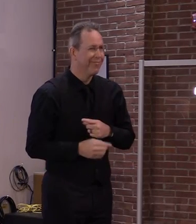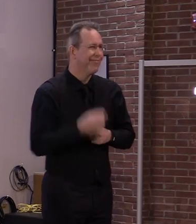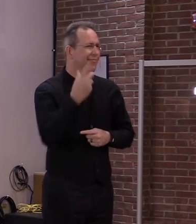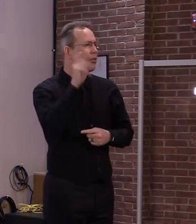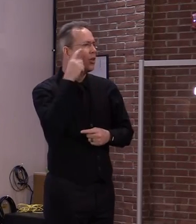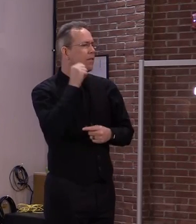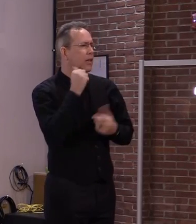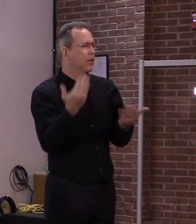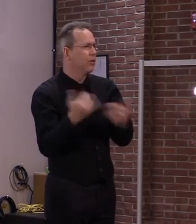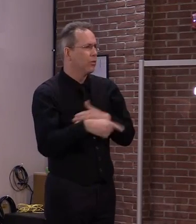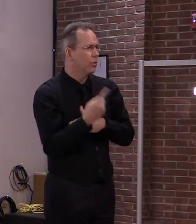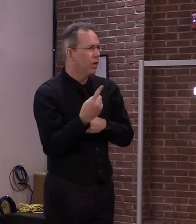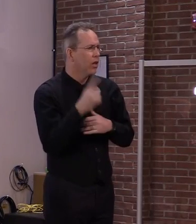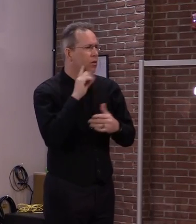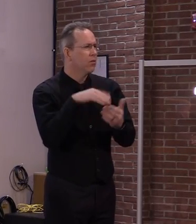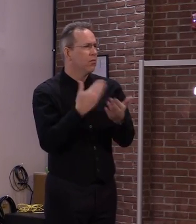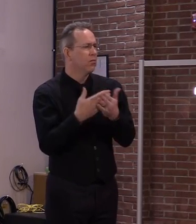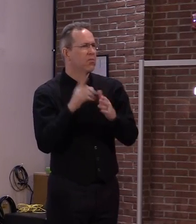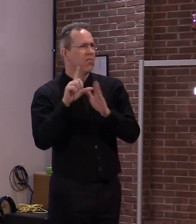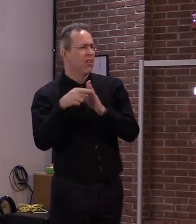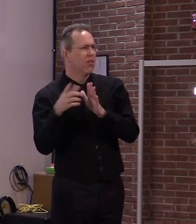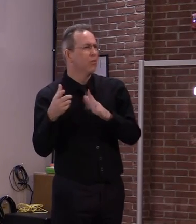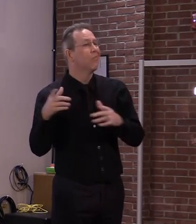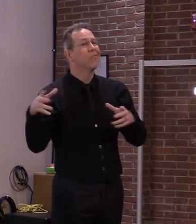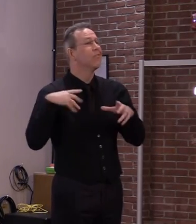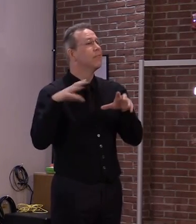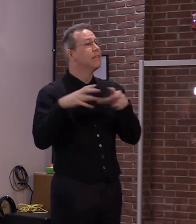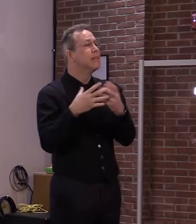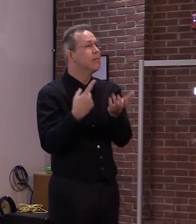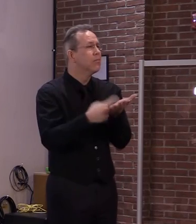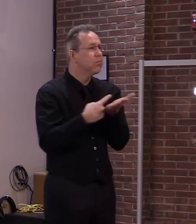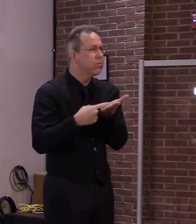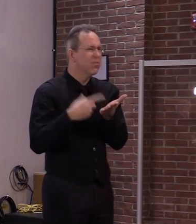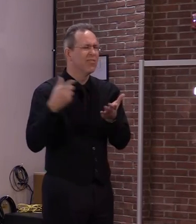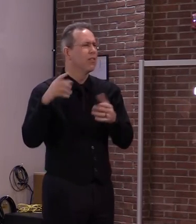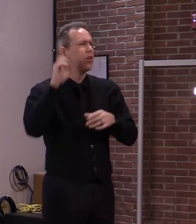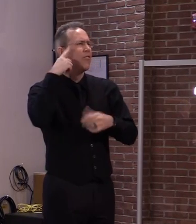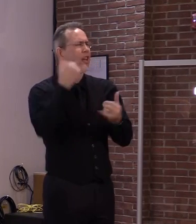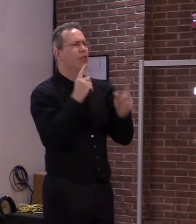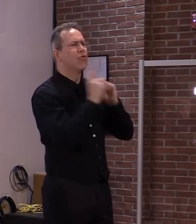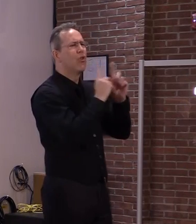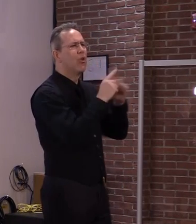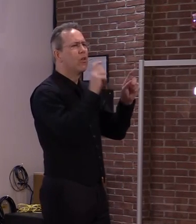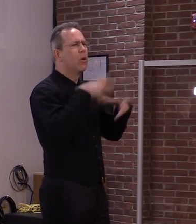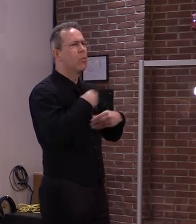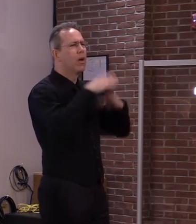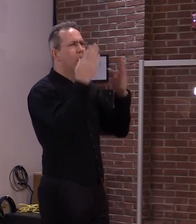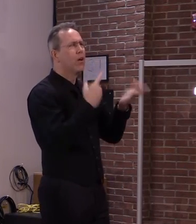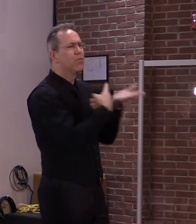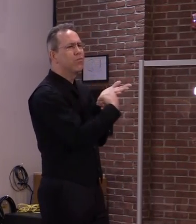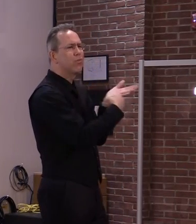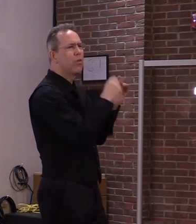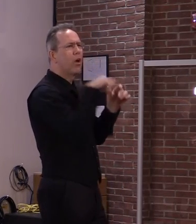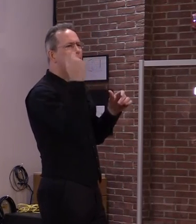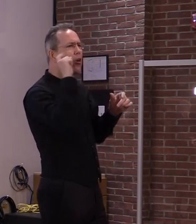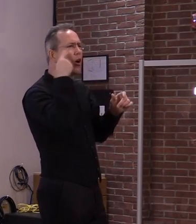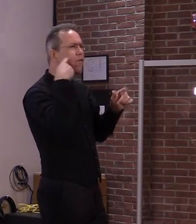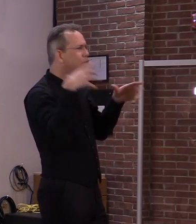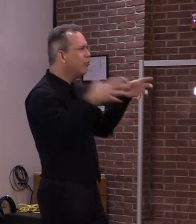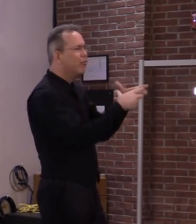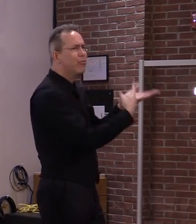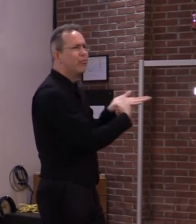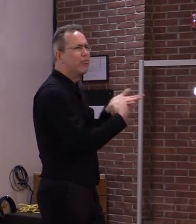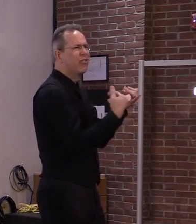governors and White House officials, but he'll be joining us shortly. Today, I'll start with an update of